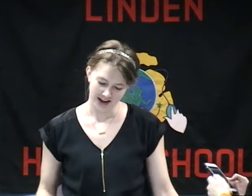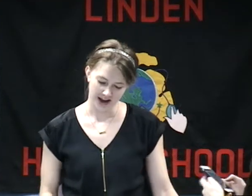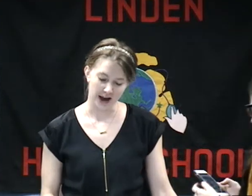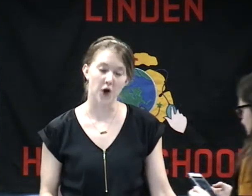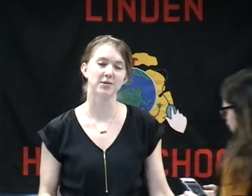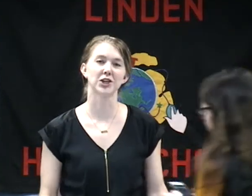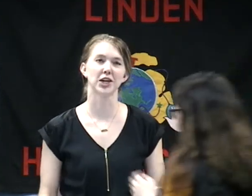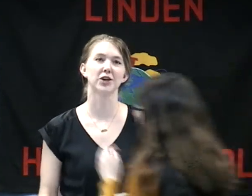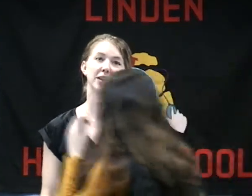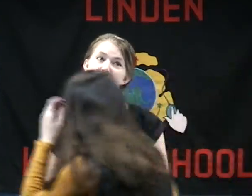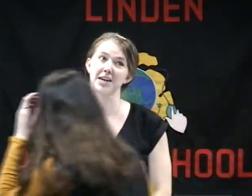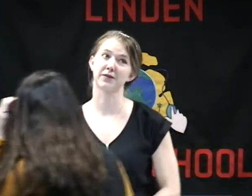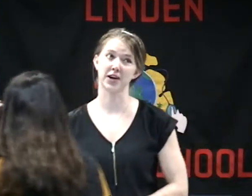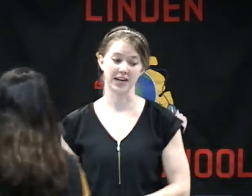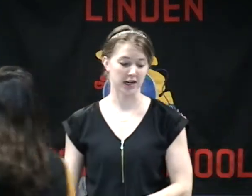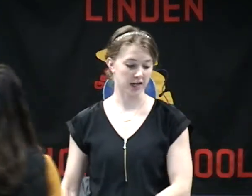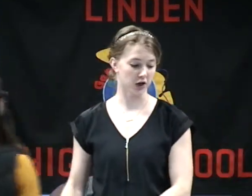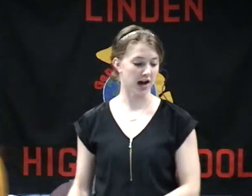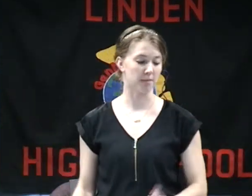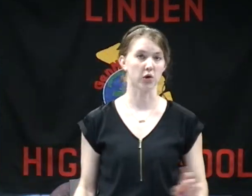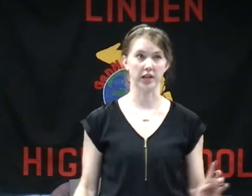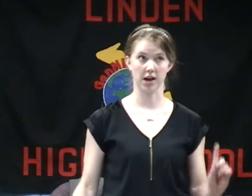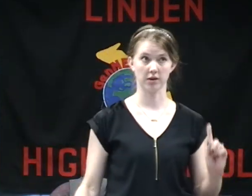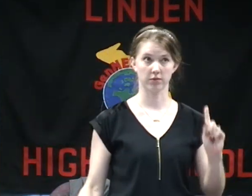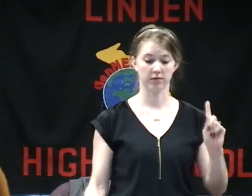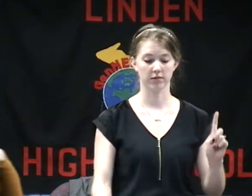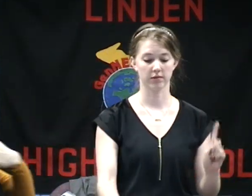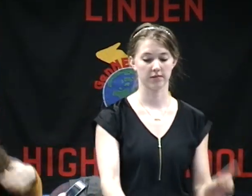I hope that she agrees that it's funny and that you're not bullying.